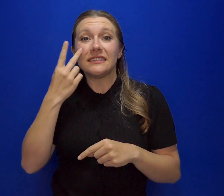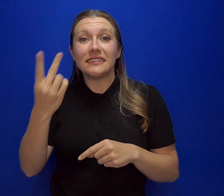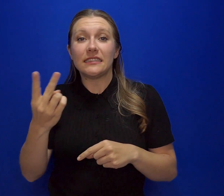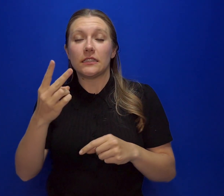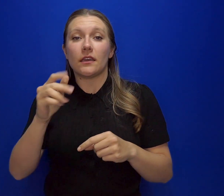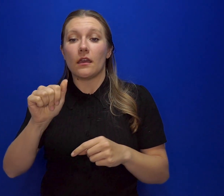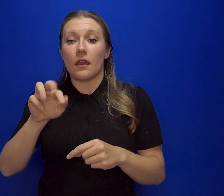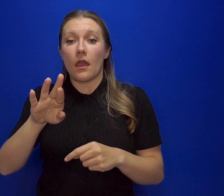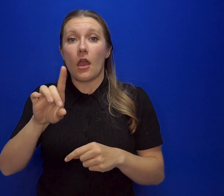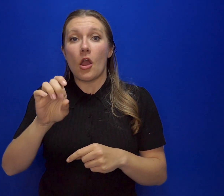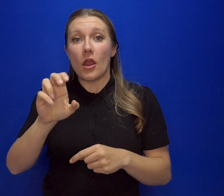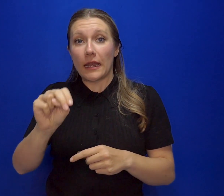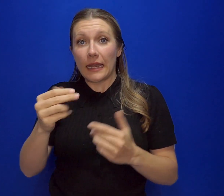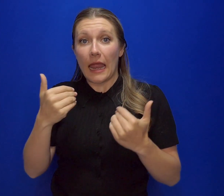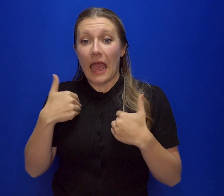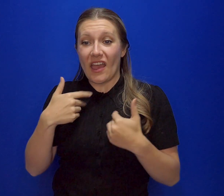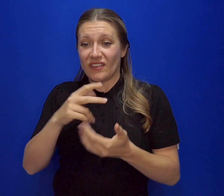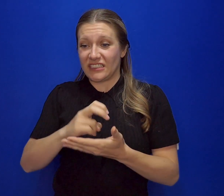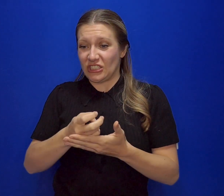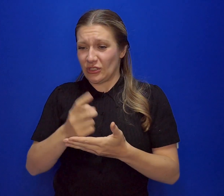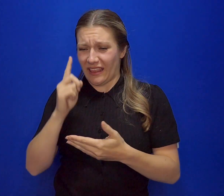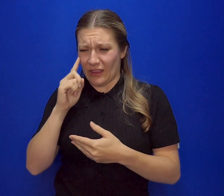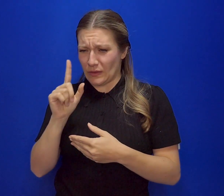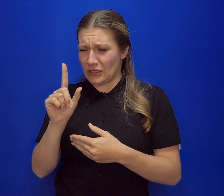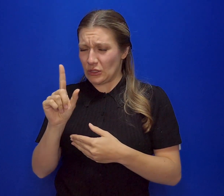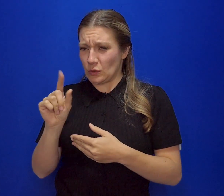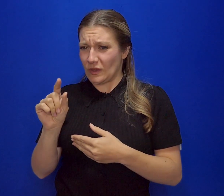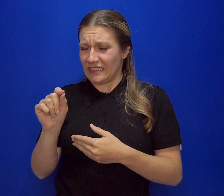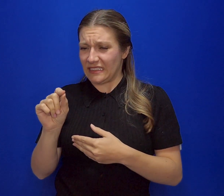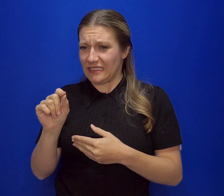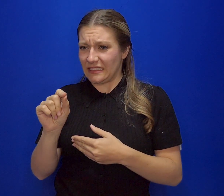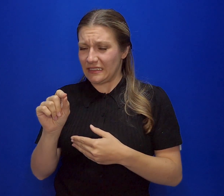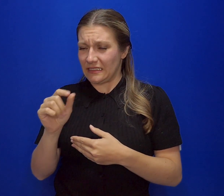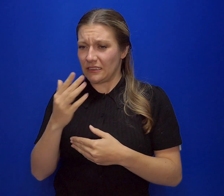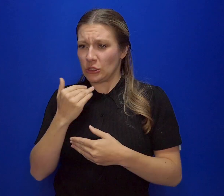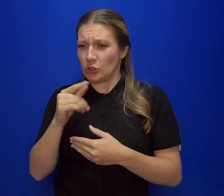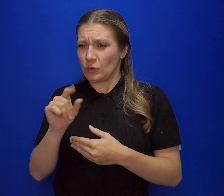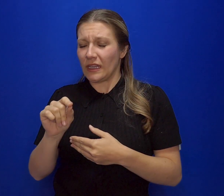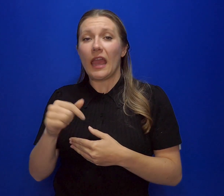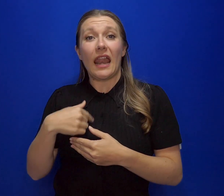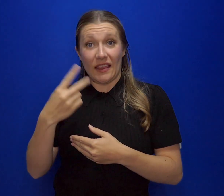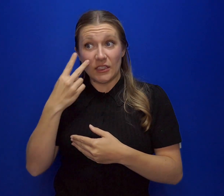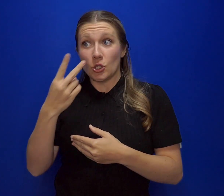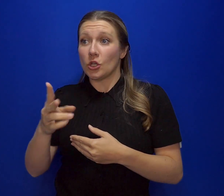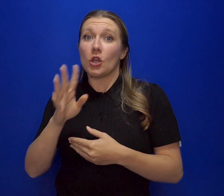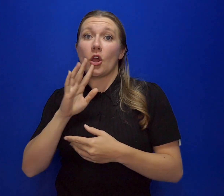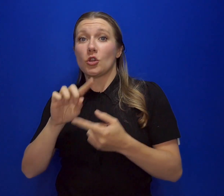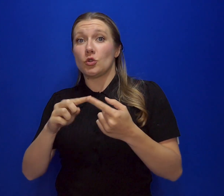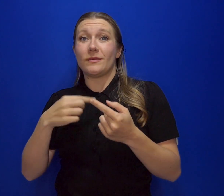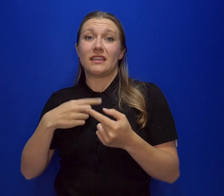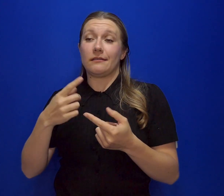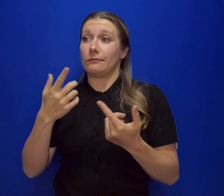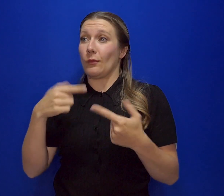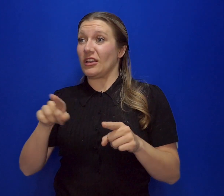at I think 20 was the blood sugar. And I've seen her talking to me when she's 28, like there's nothing